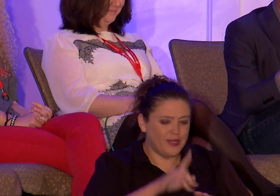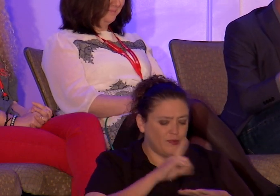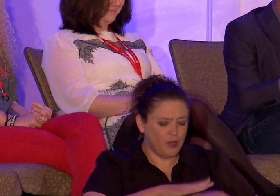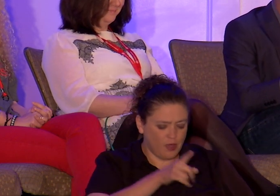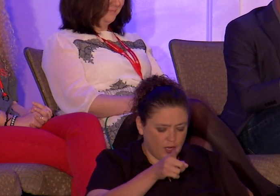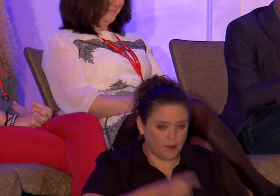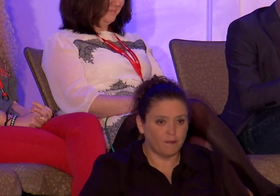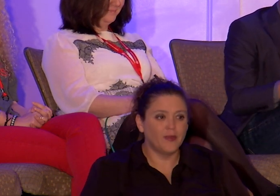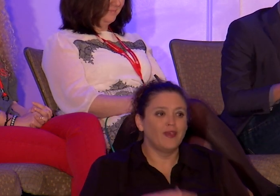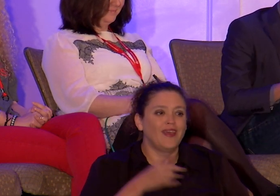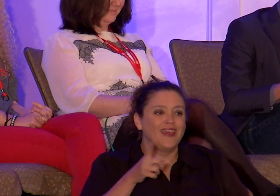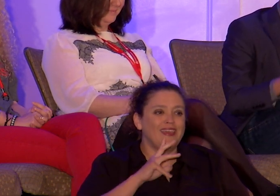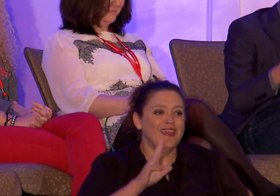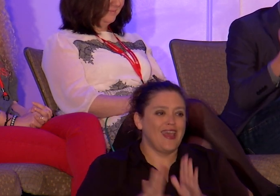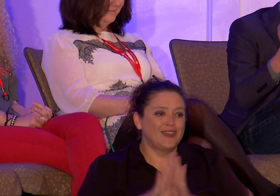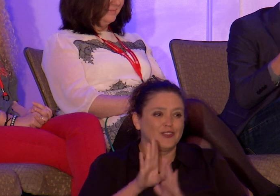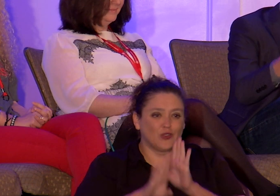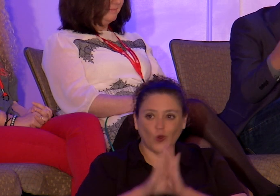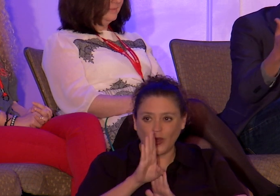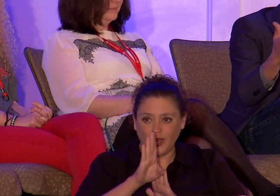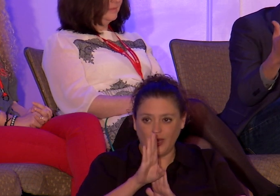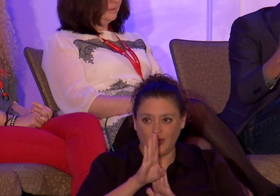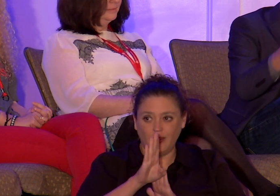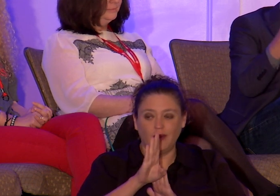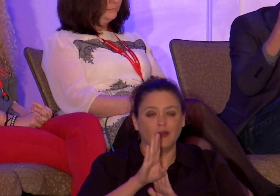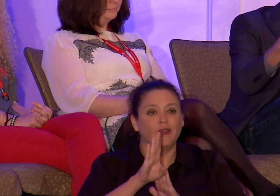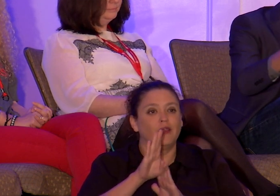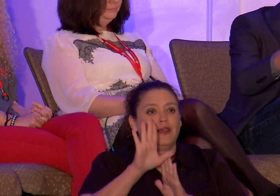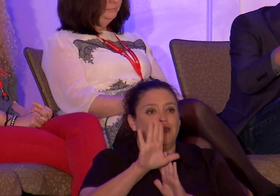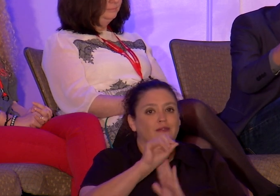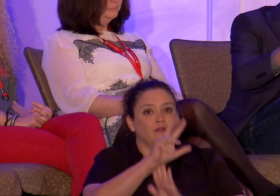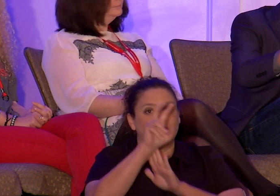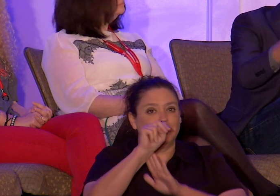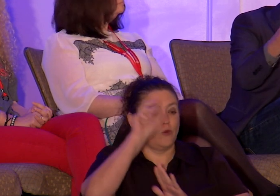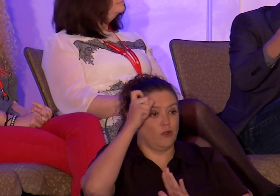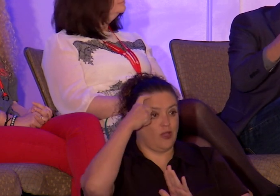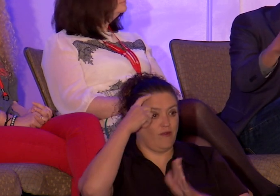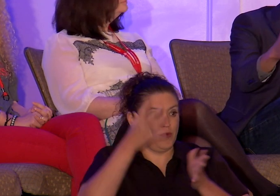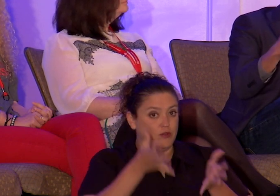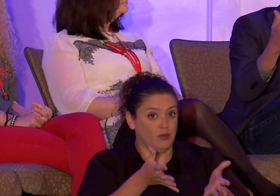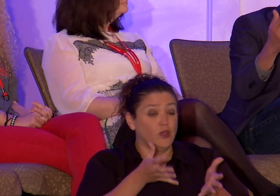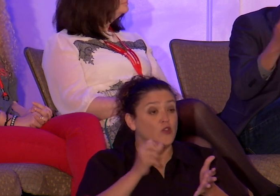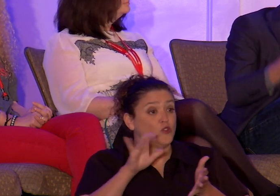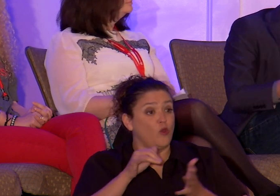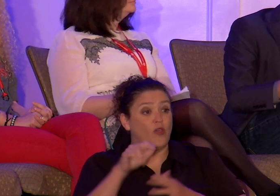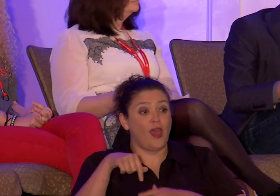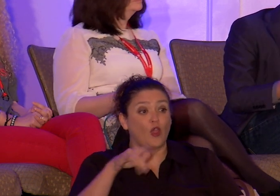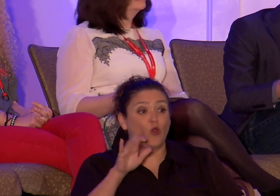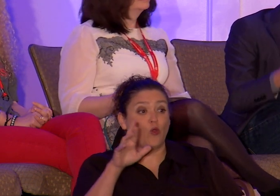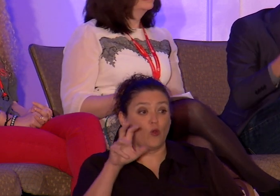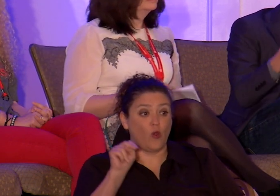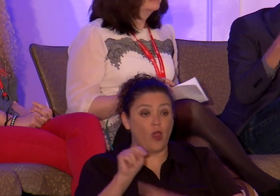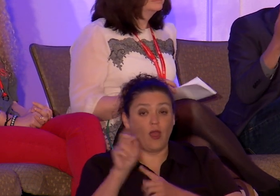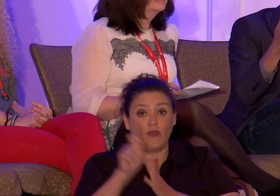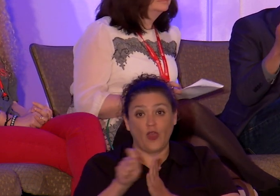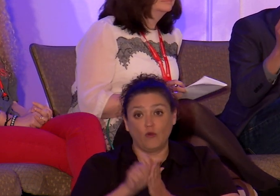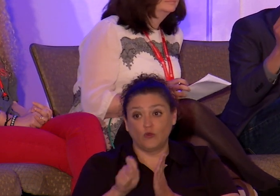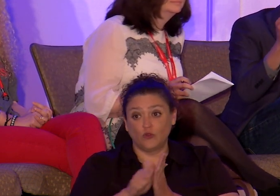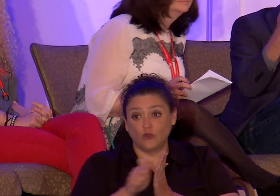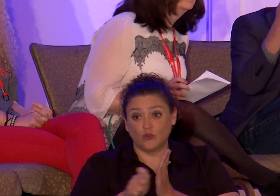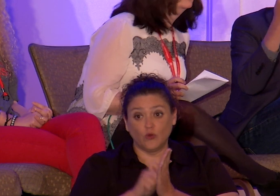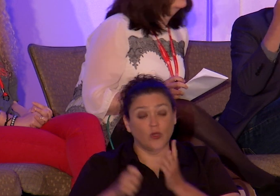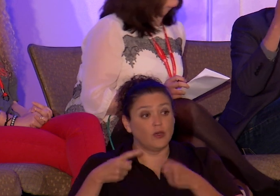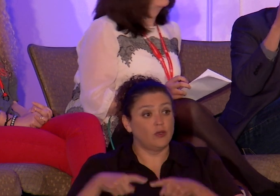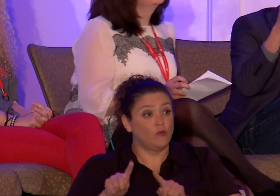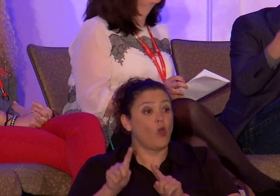has created a state. So the Quran itself was written during Muhammad was written, was alive,